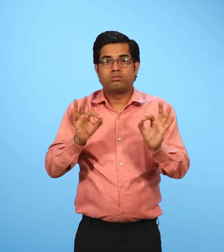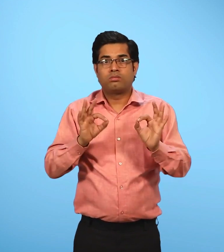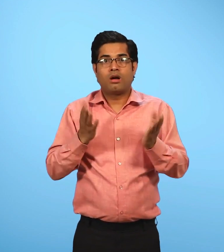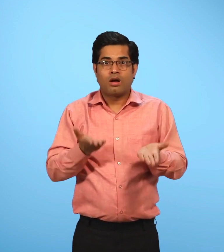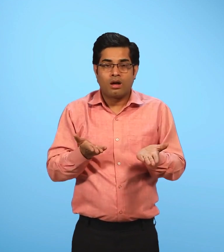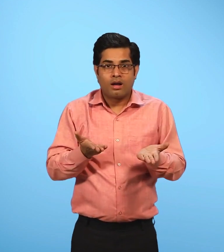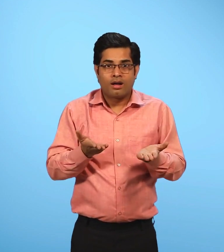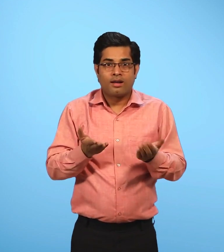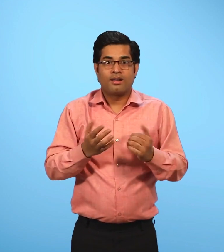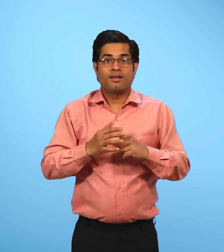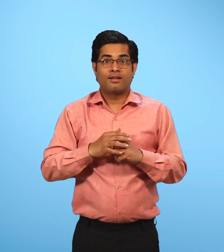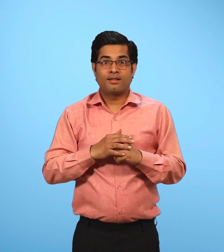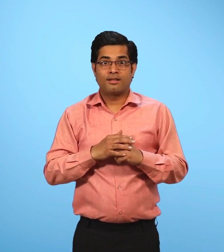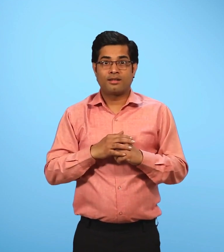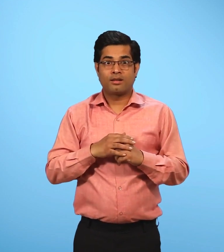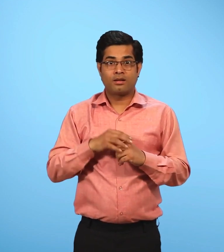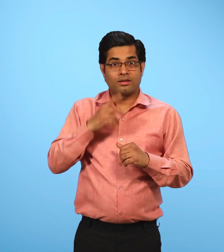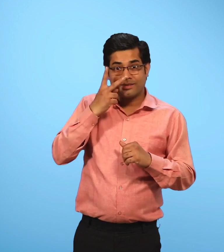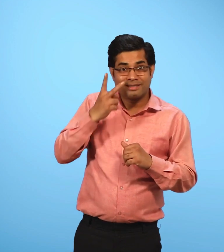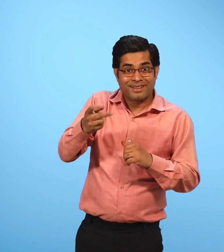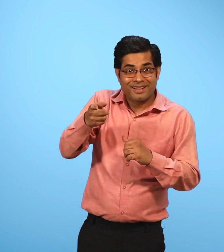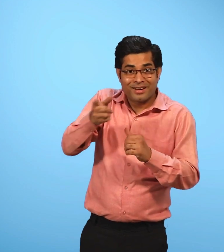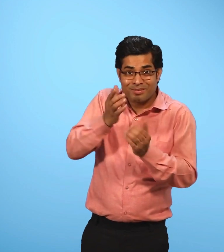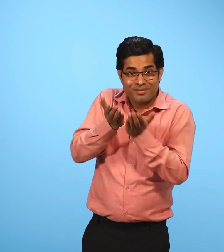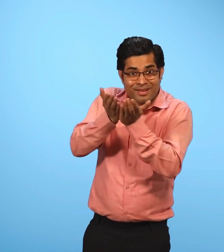Luckily, I was not on shore at that time.